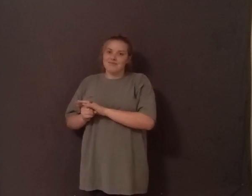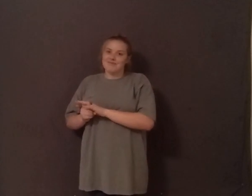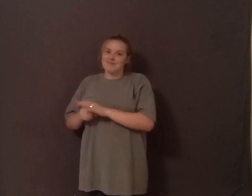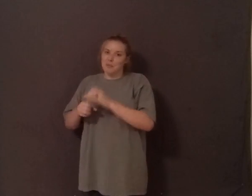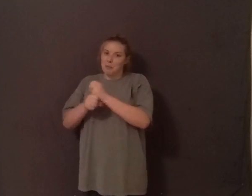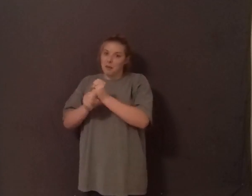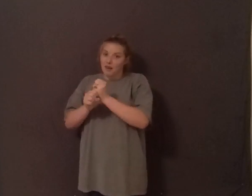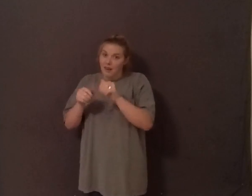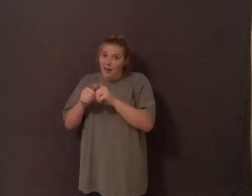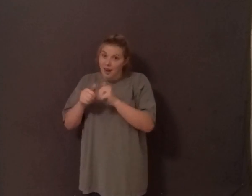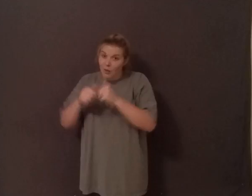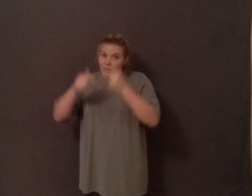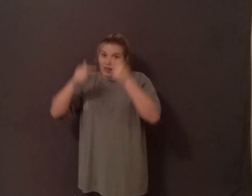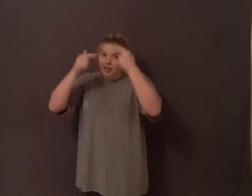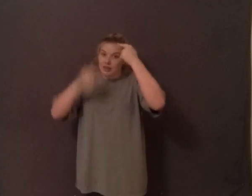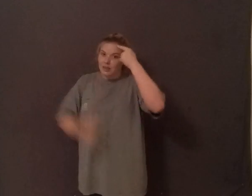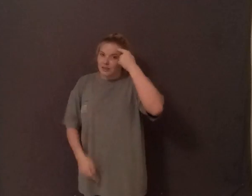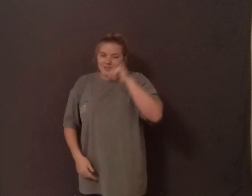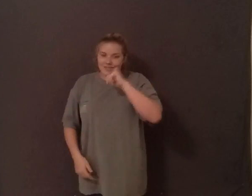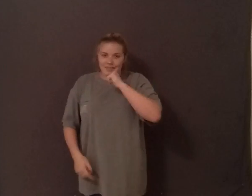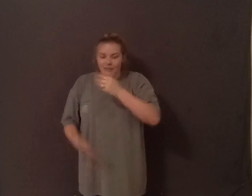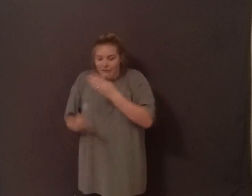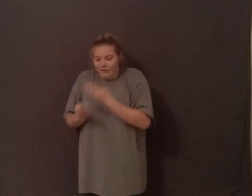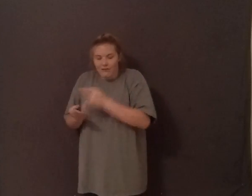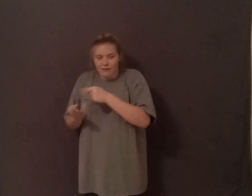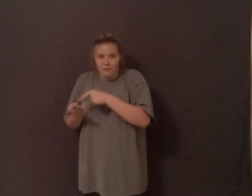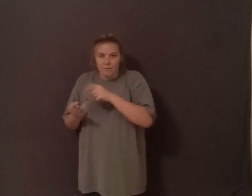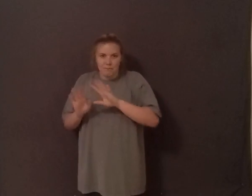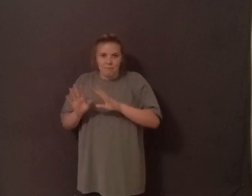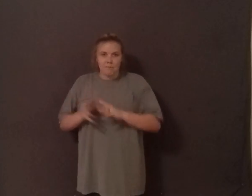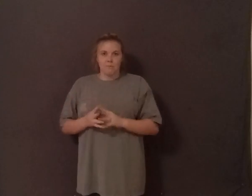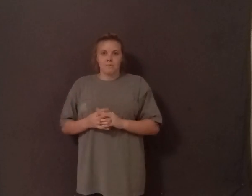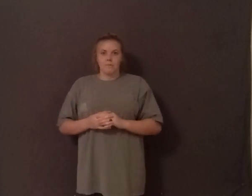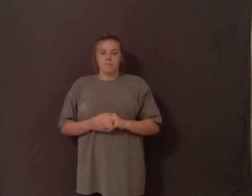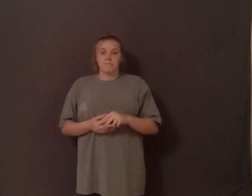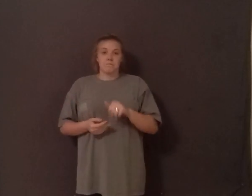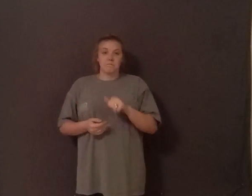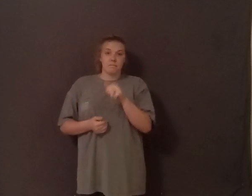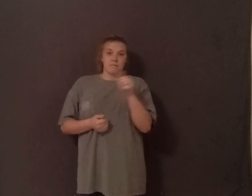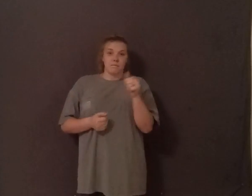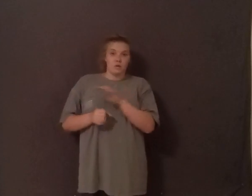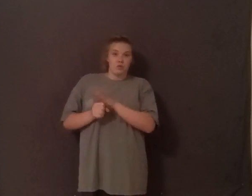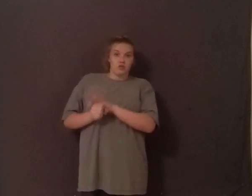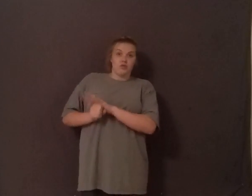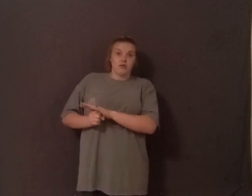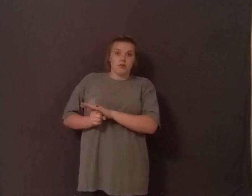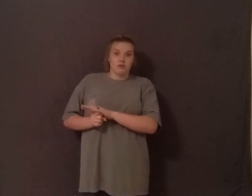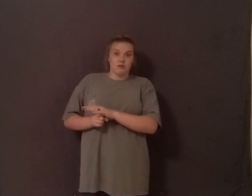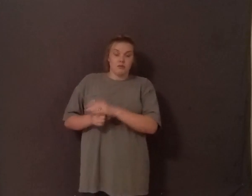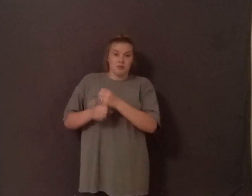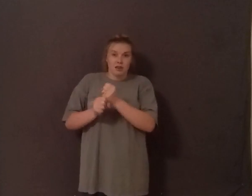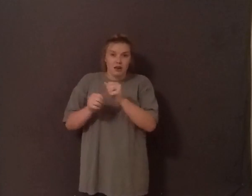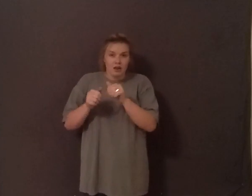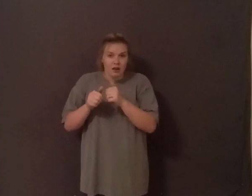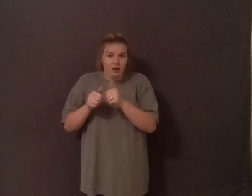and not by the facts themselves. Another way to see that stress is created by thoughts is to take a moment and look. Is